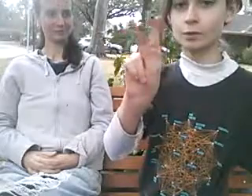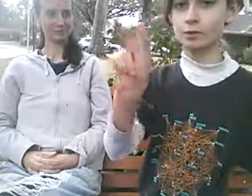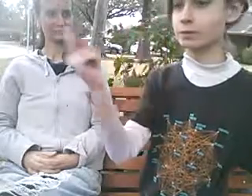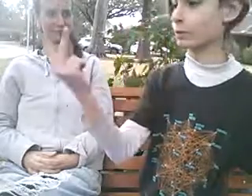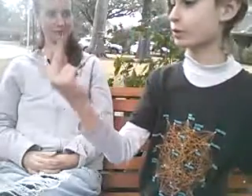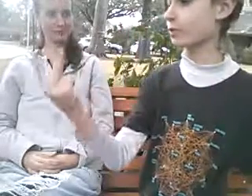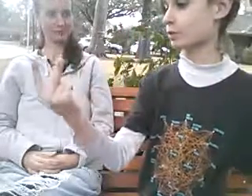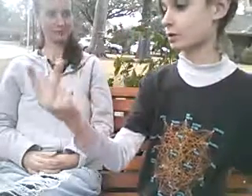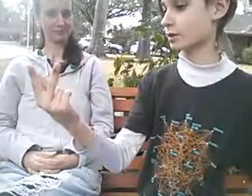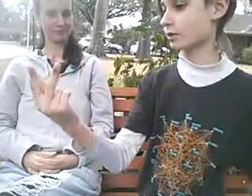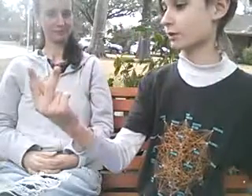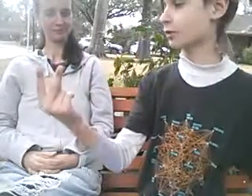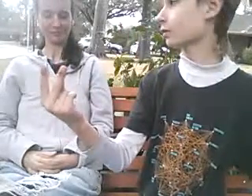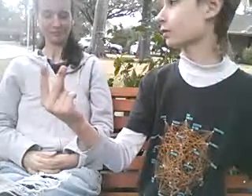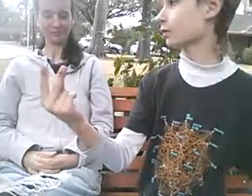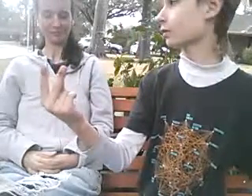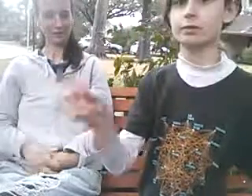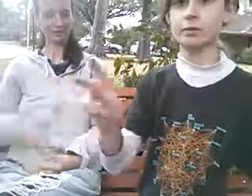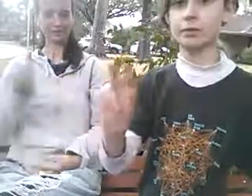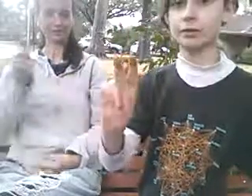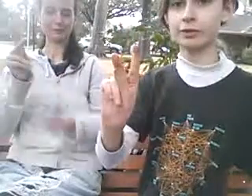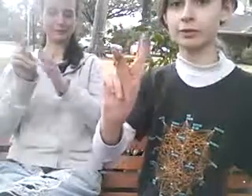or which finger is it? Is it the right finger or left finger? Middle finger? Middle finger.